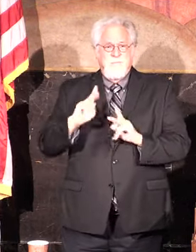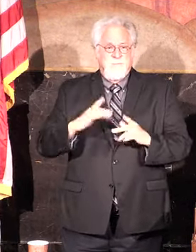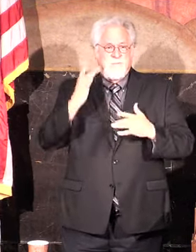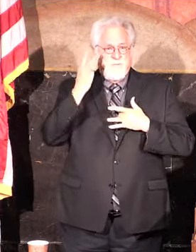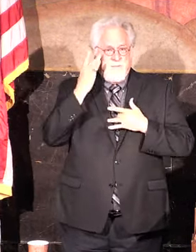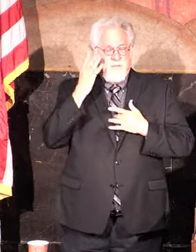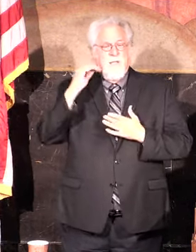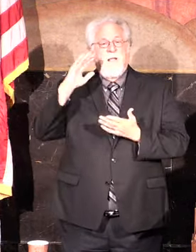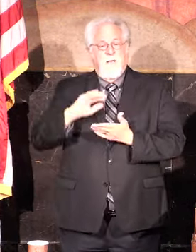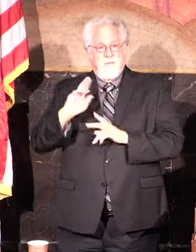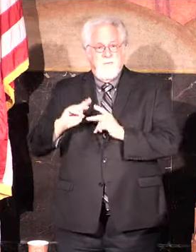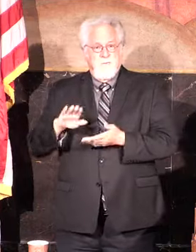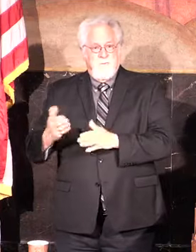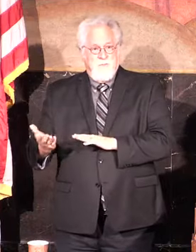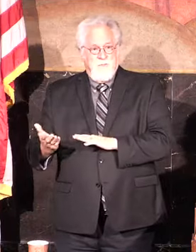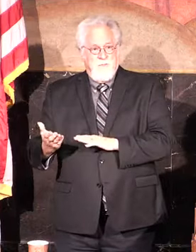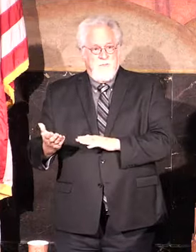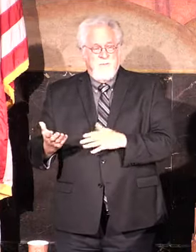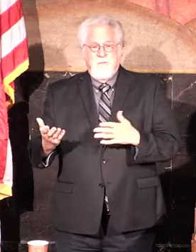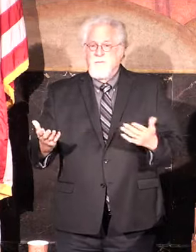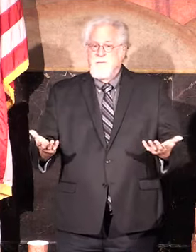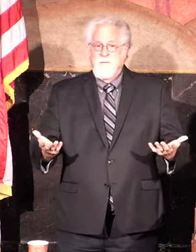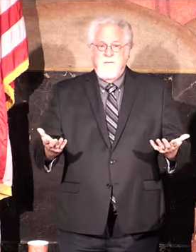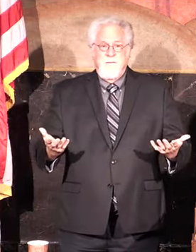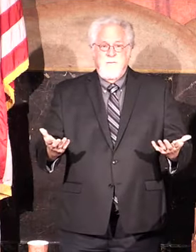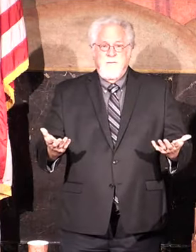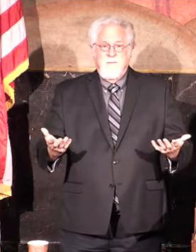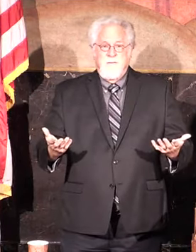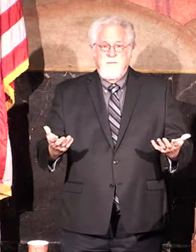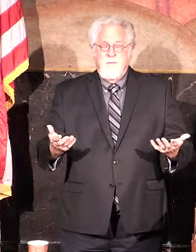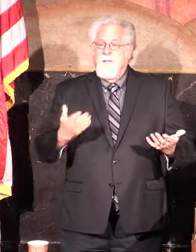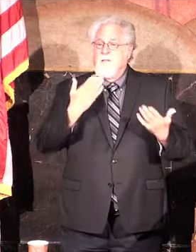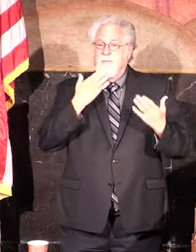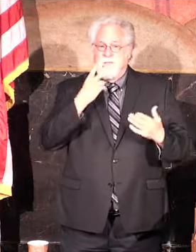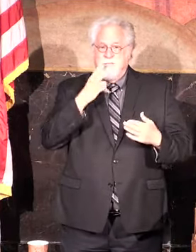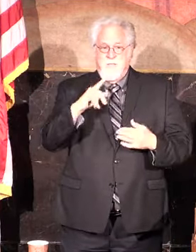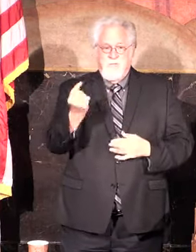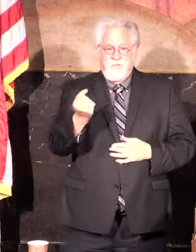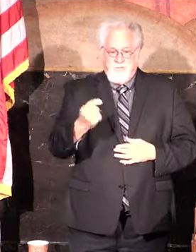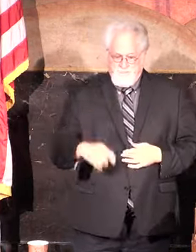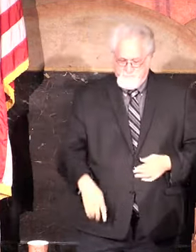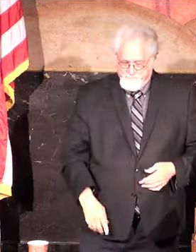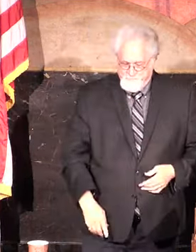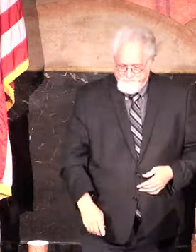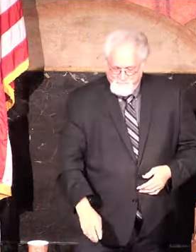and fewer people die. And it's just masking up. So thank you, and we'll see you on Tuesday.